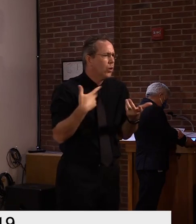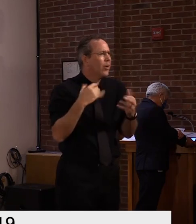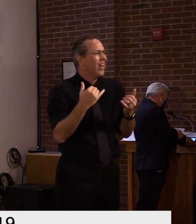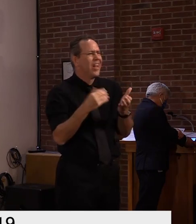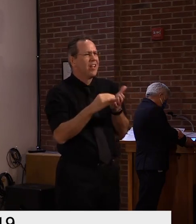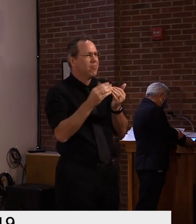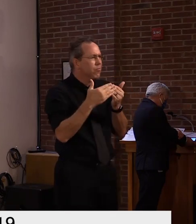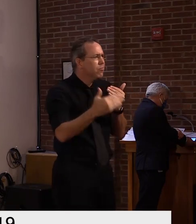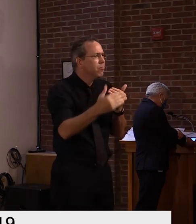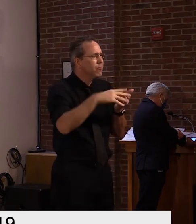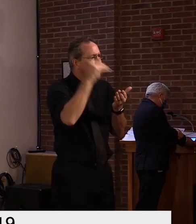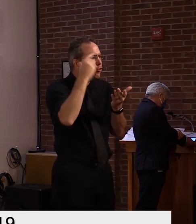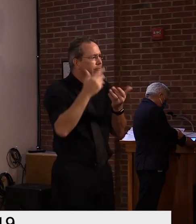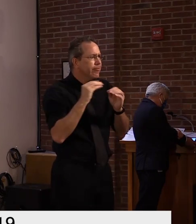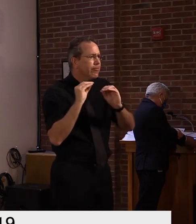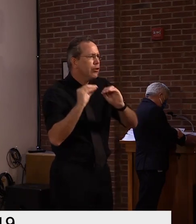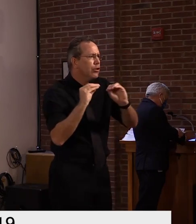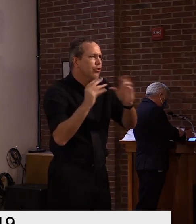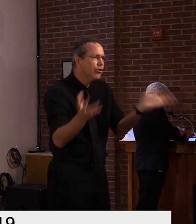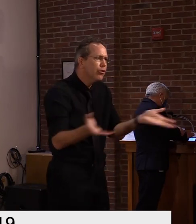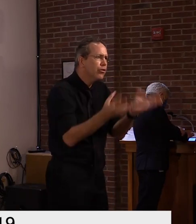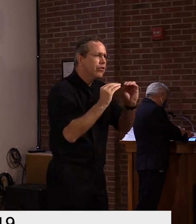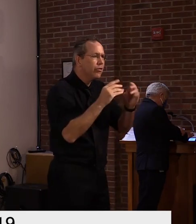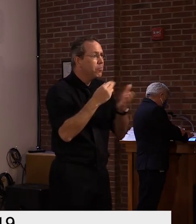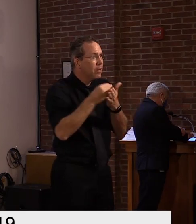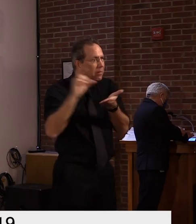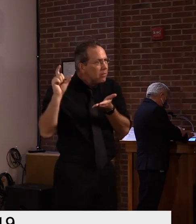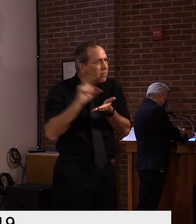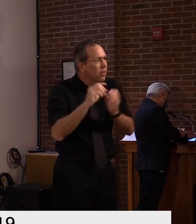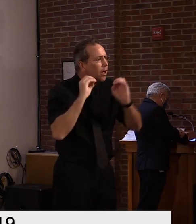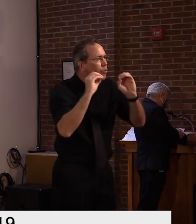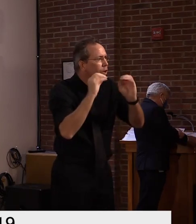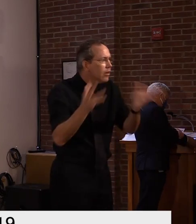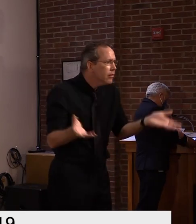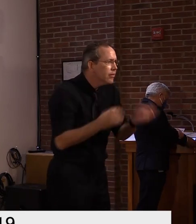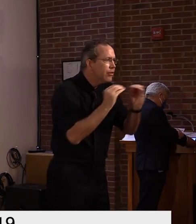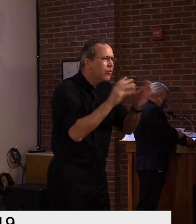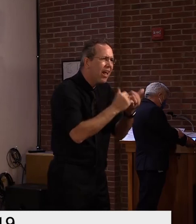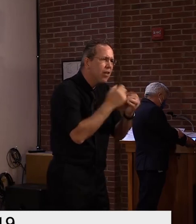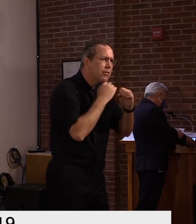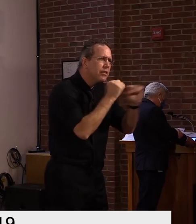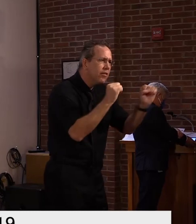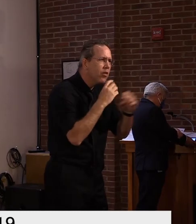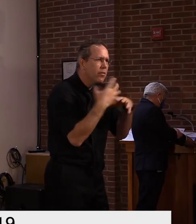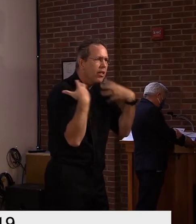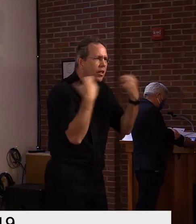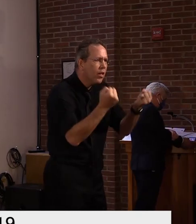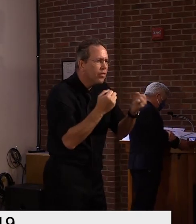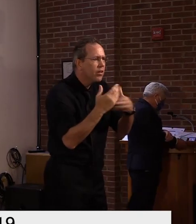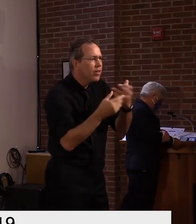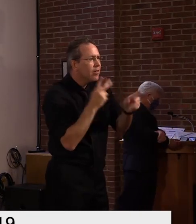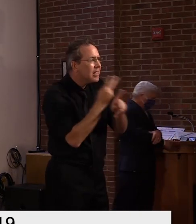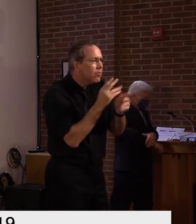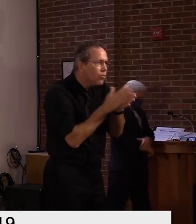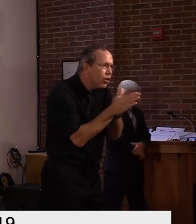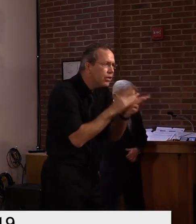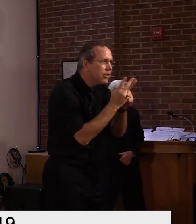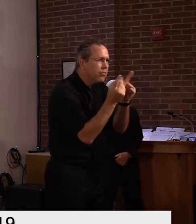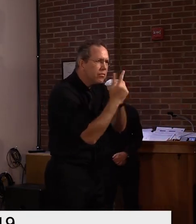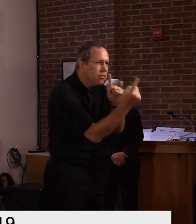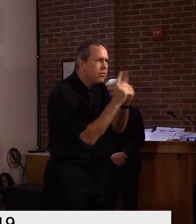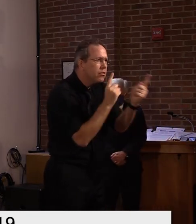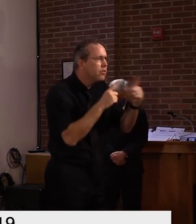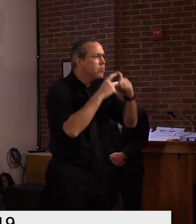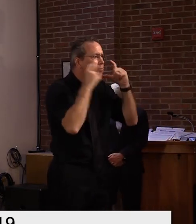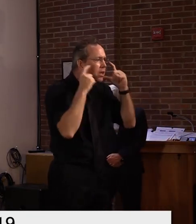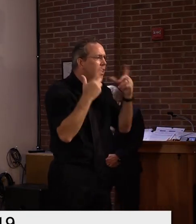always talked about traditionally over the years, whether it be, you know, maternal child health oriented